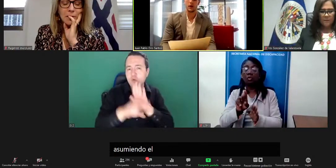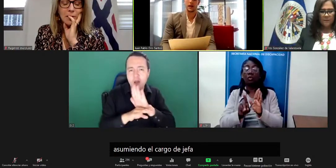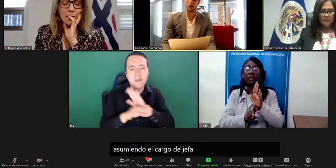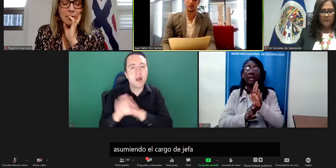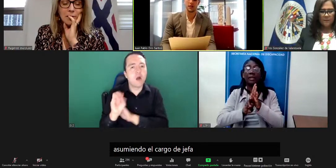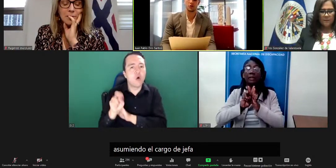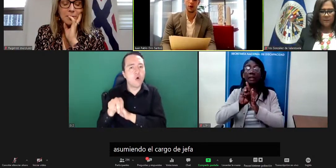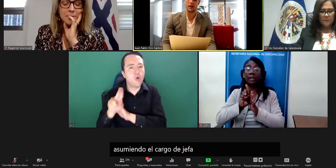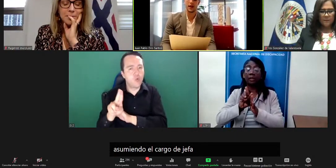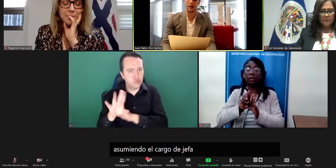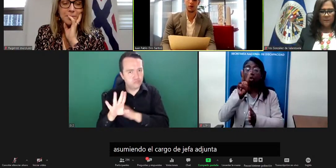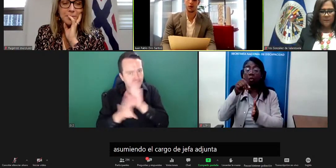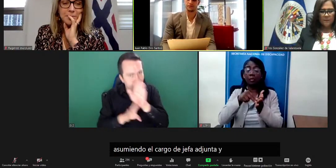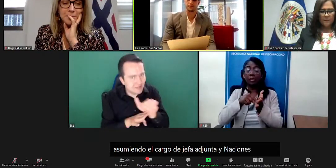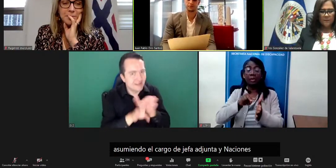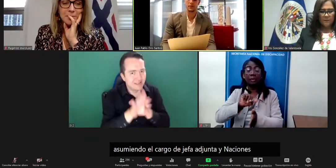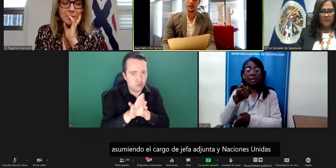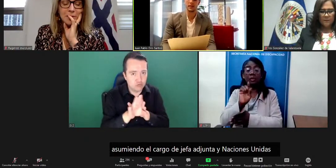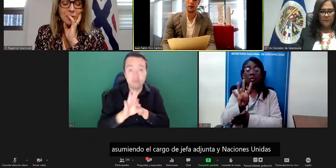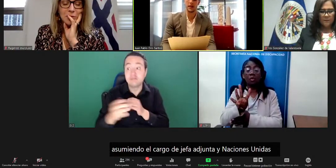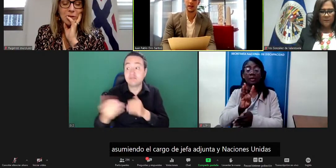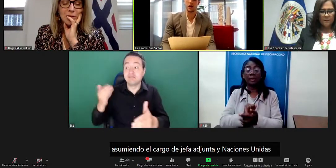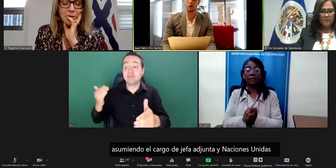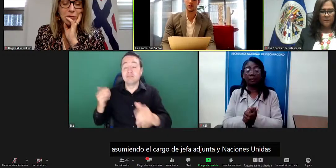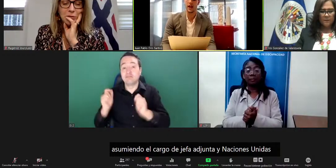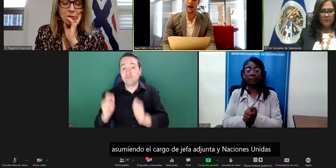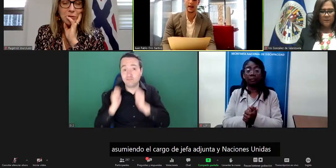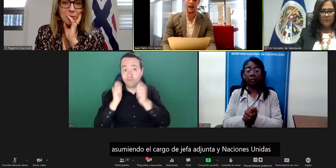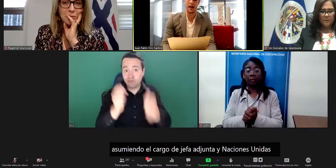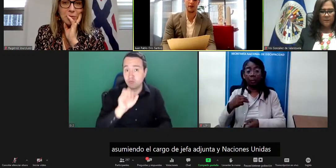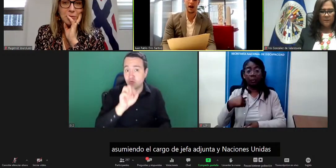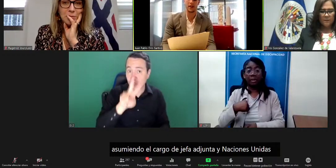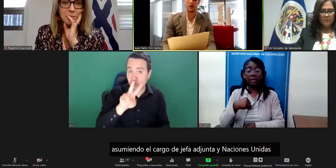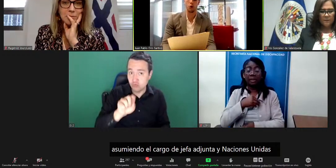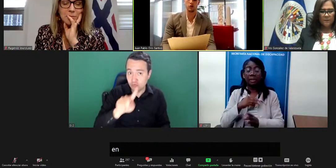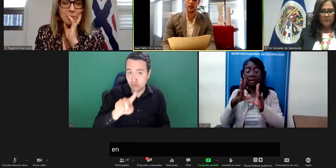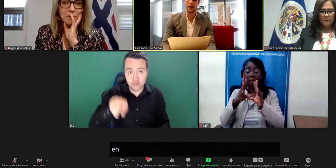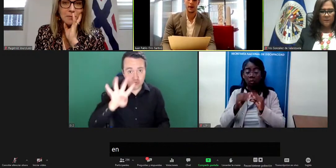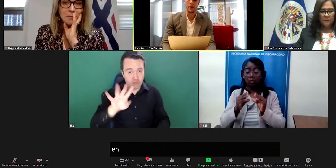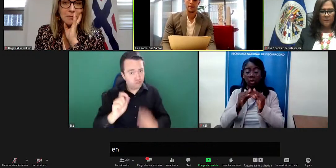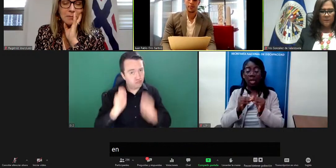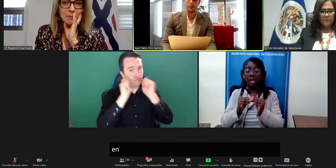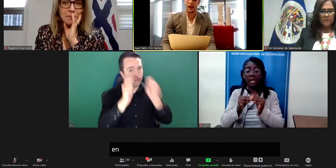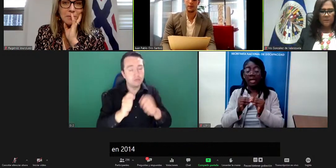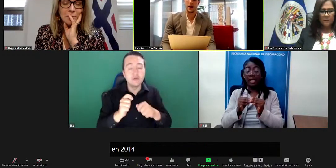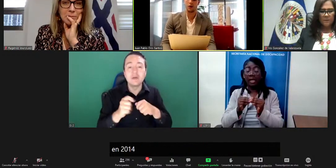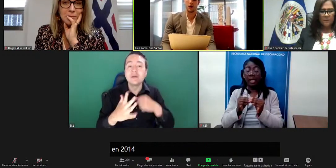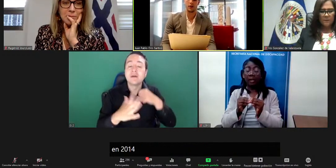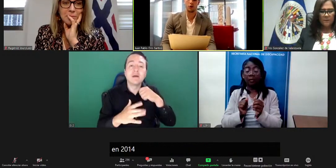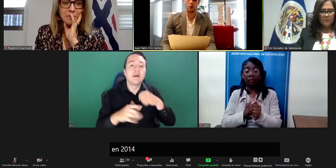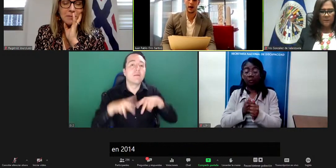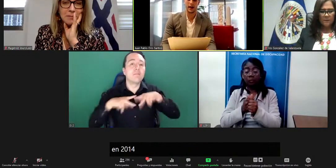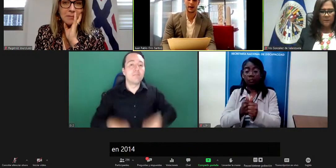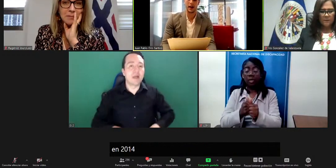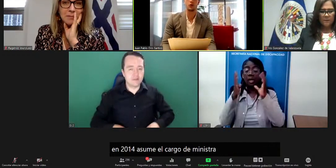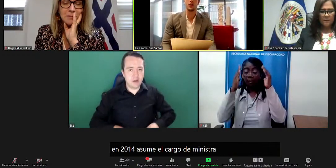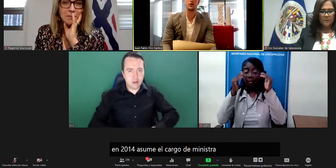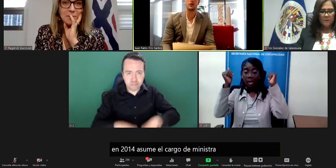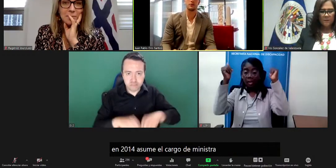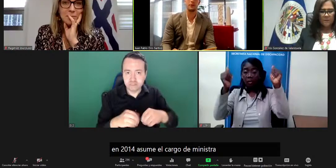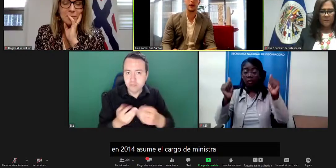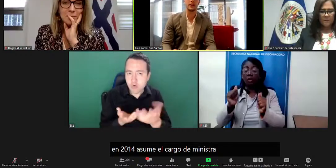in the program of the um program for the development in 2018 she was an